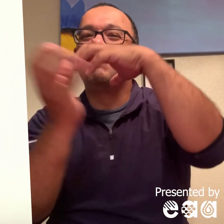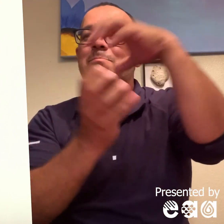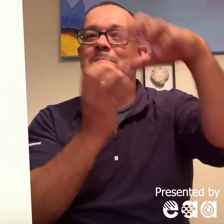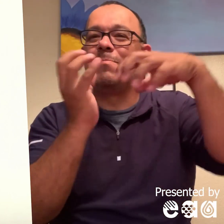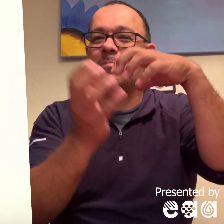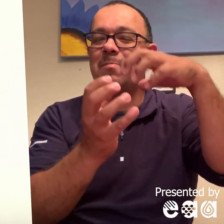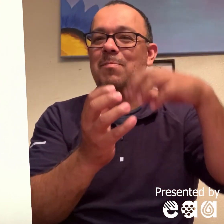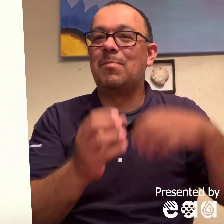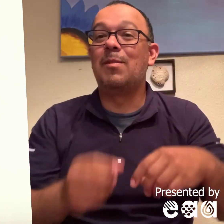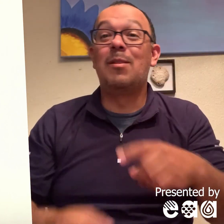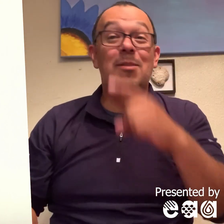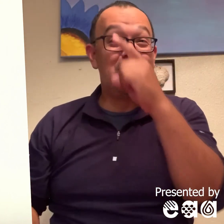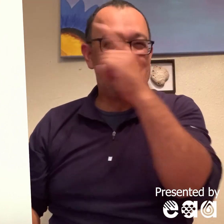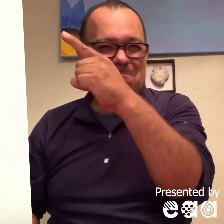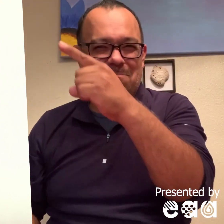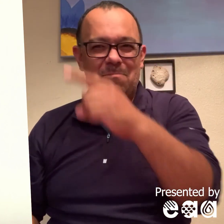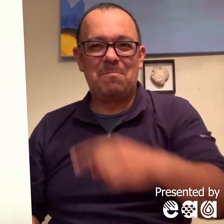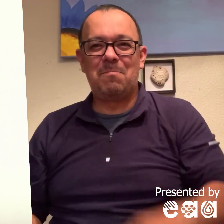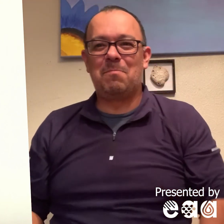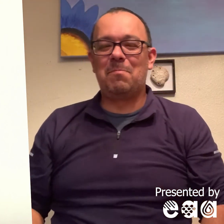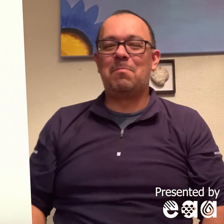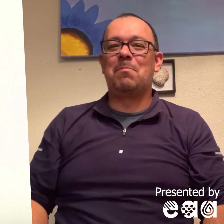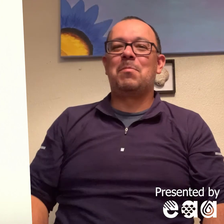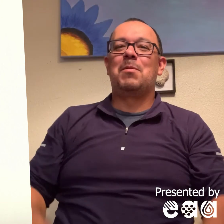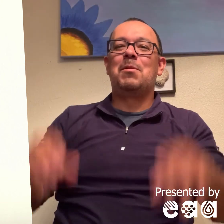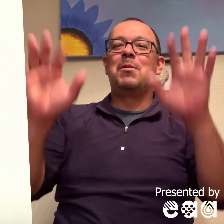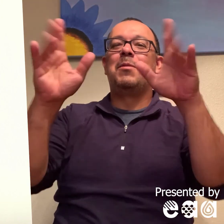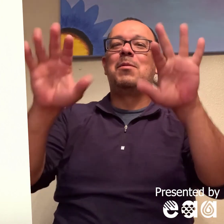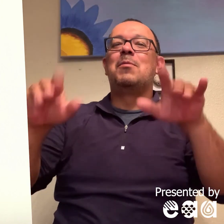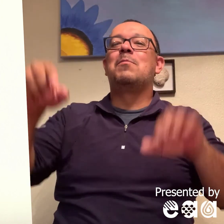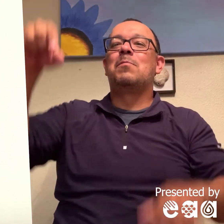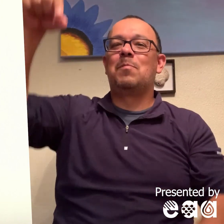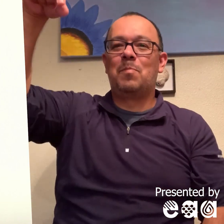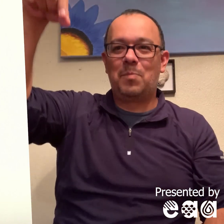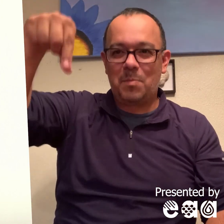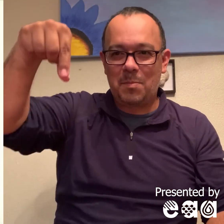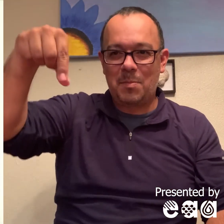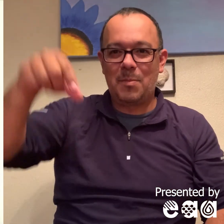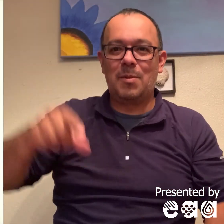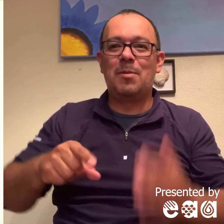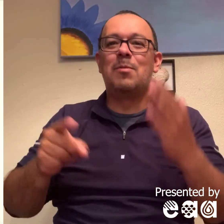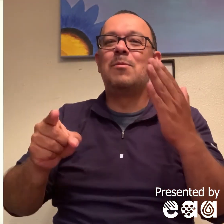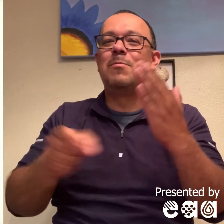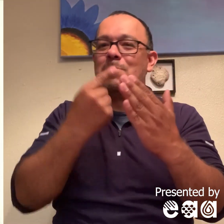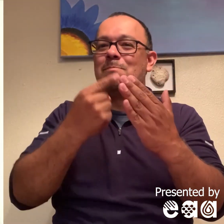and become a raindrop once again.